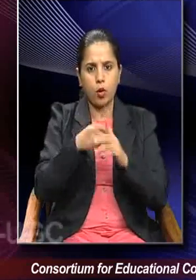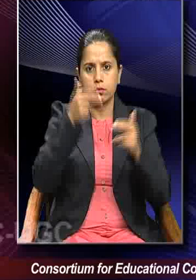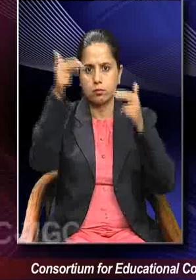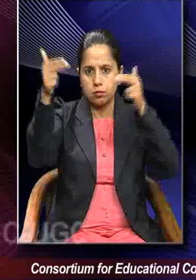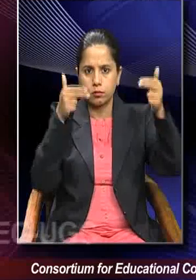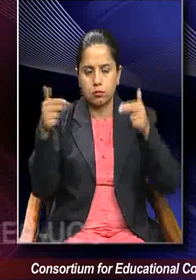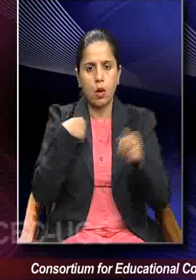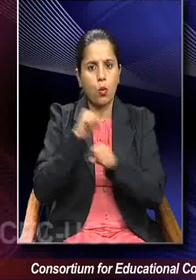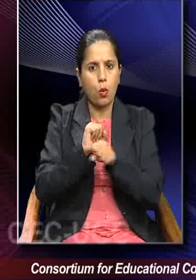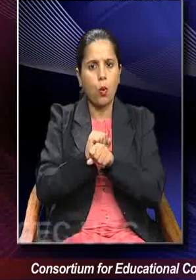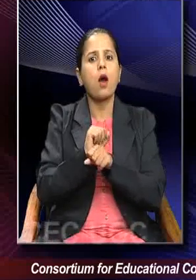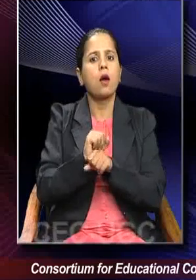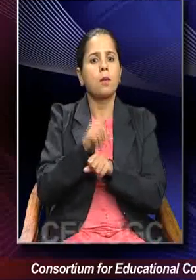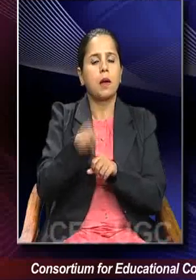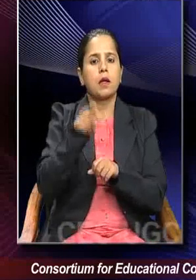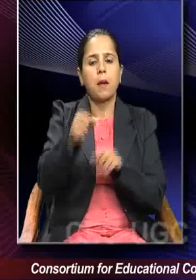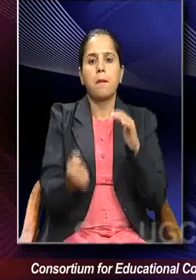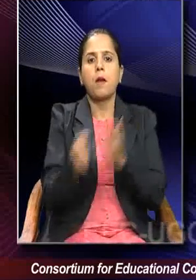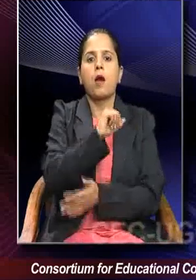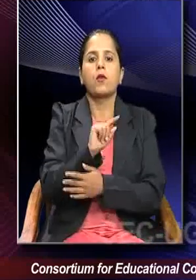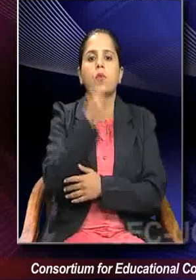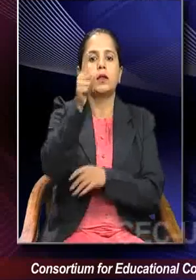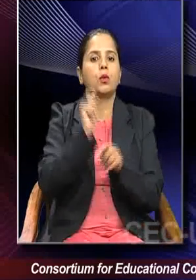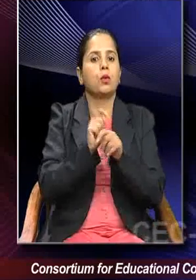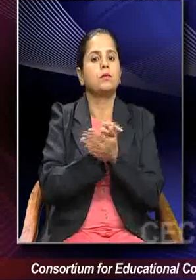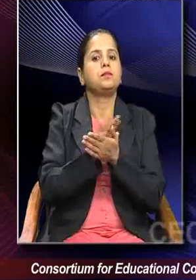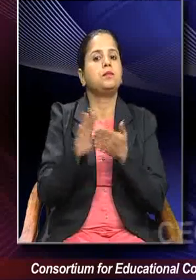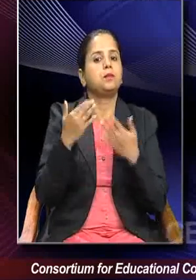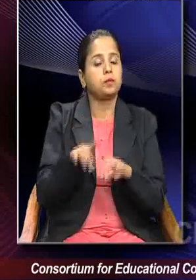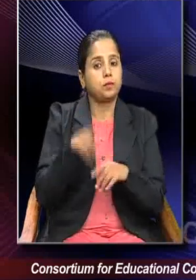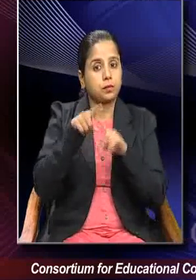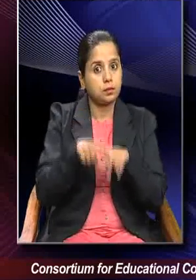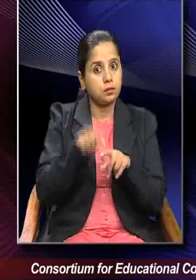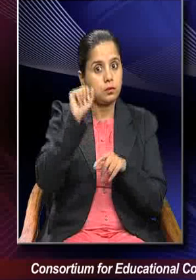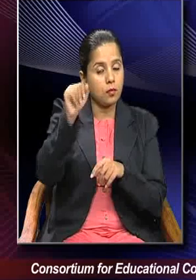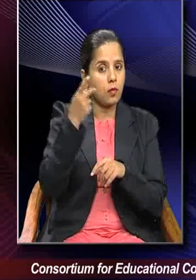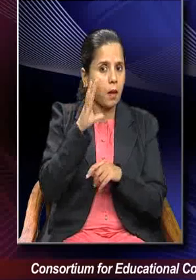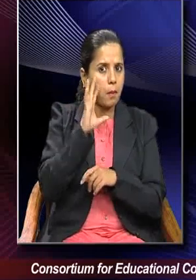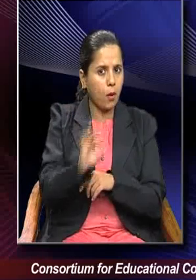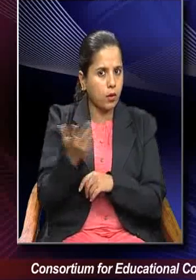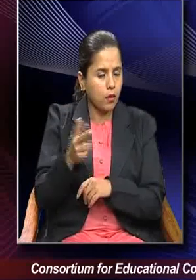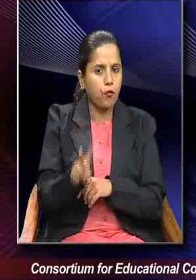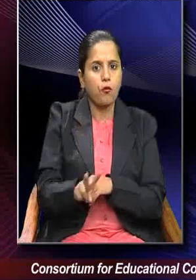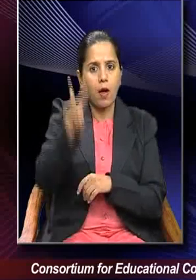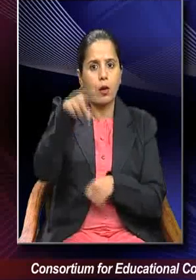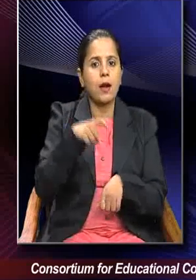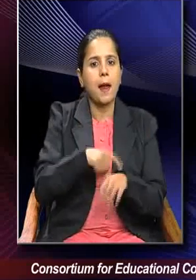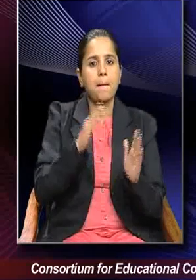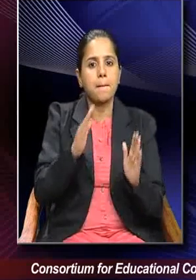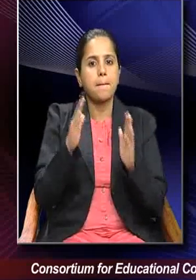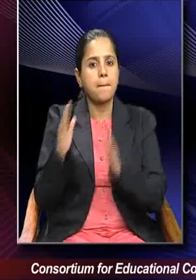and assign them a priority depending on their significance and